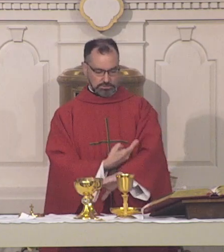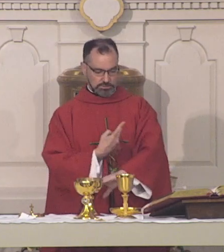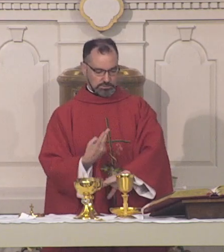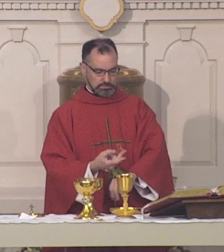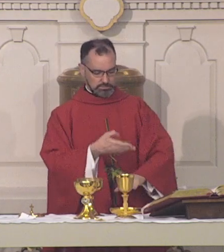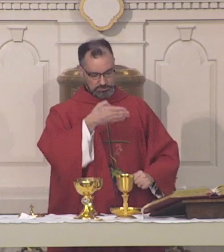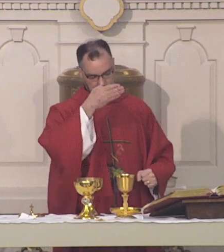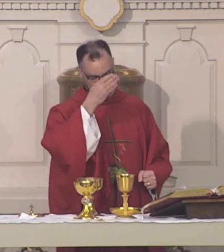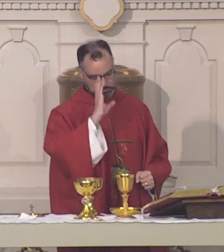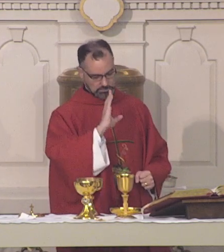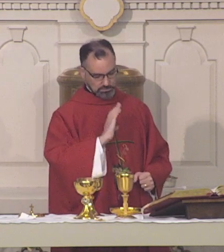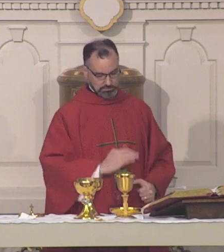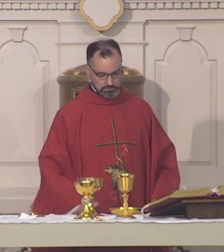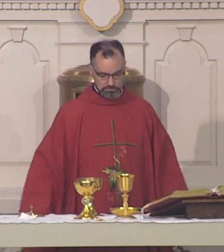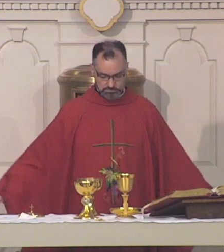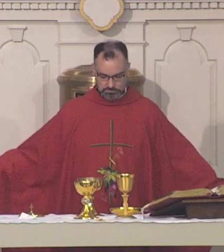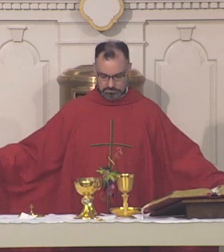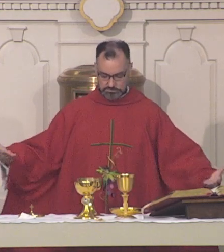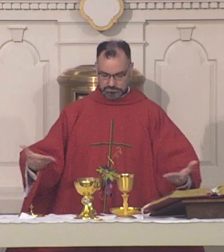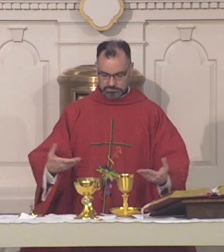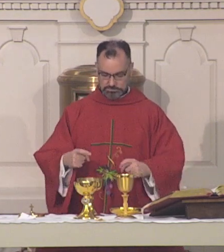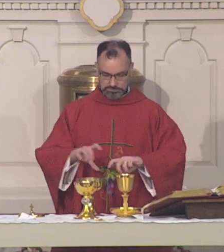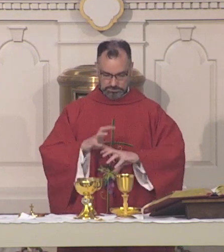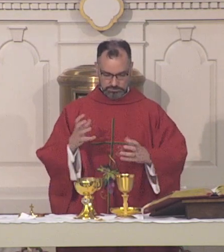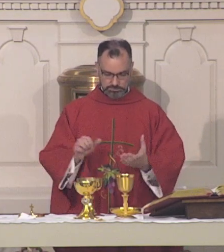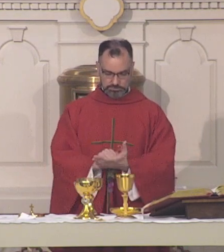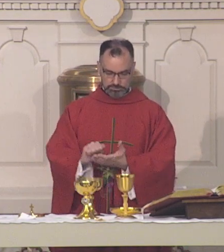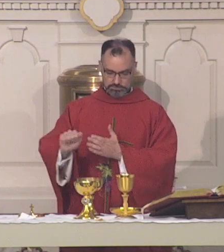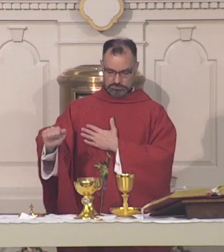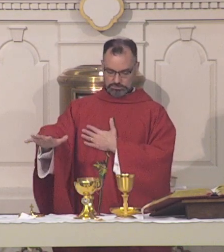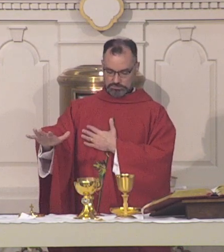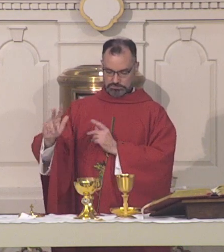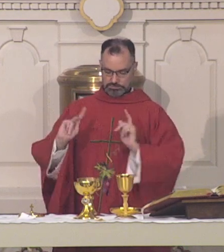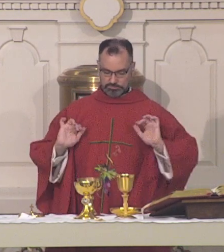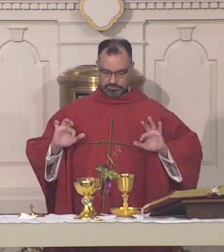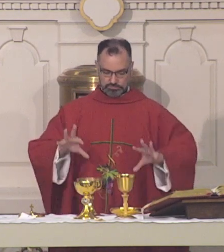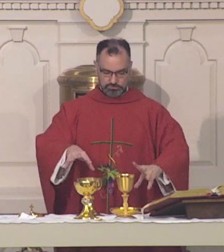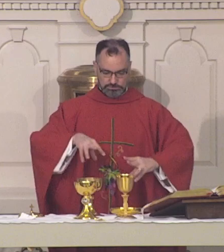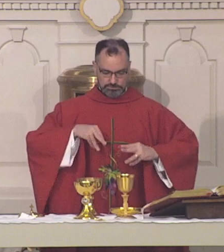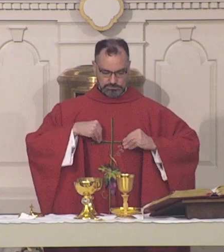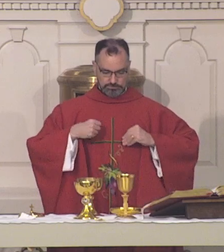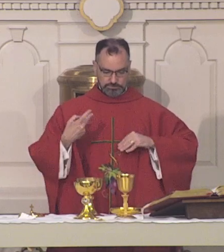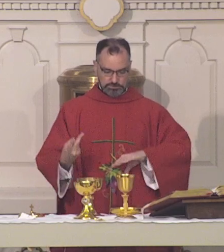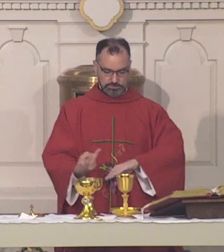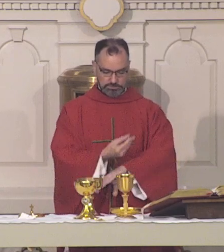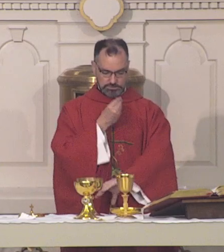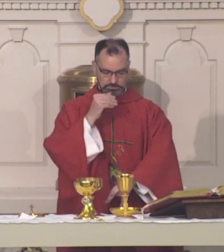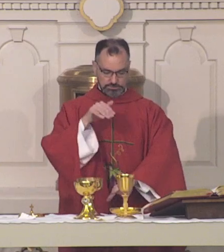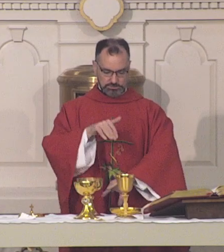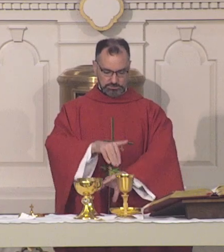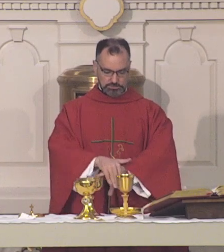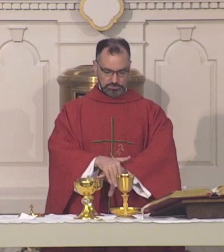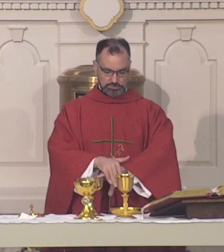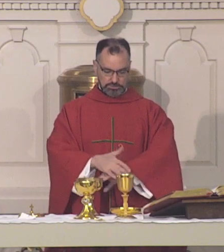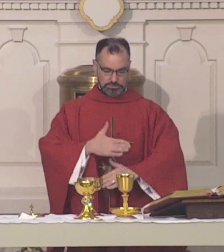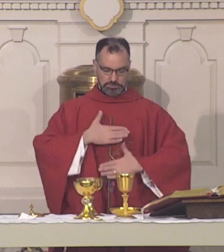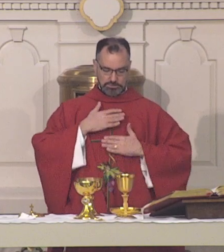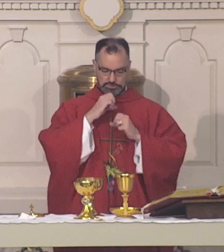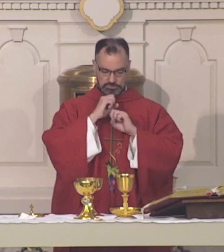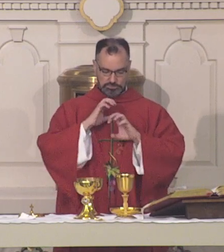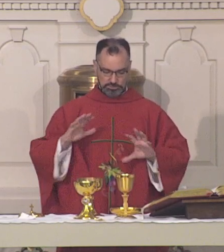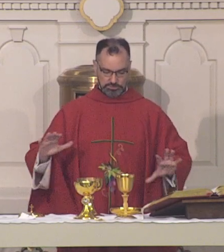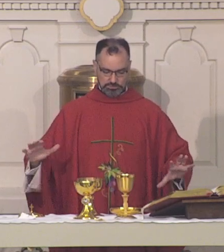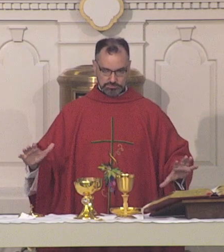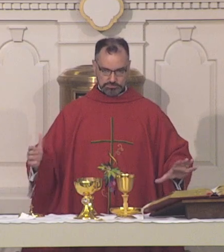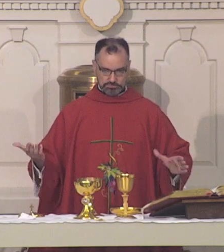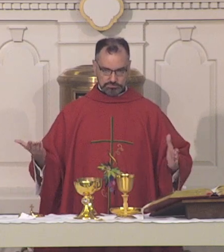Behold the Lamb of God. Behold him who takes away the sins of the world. Blessed are those called to the supper